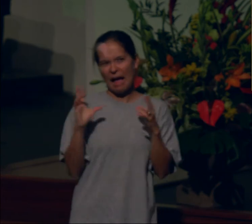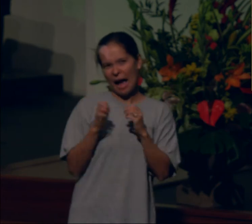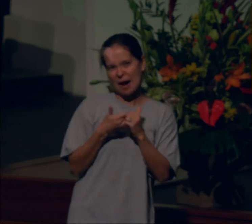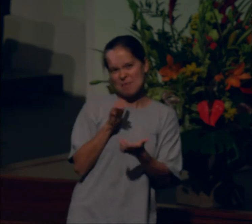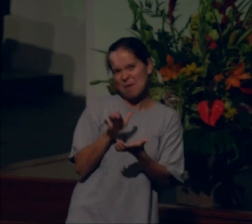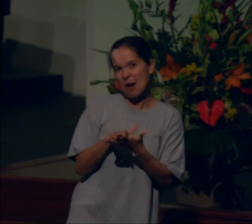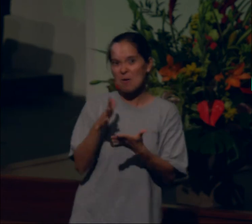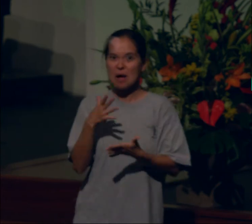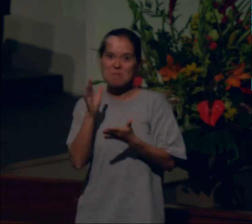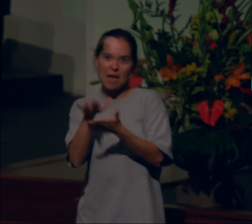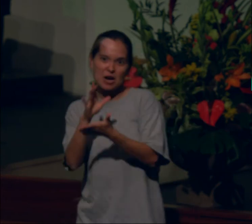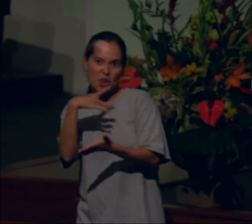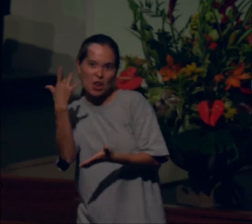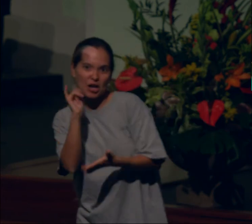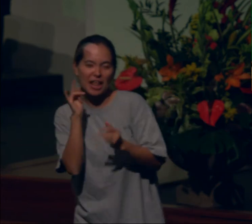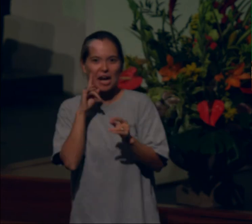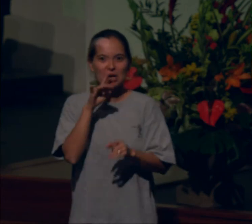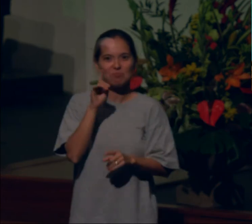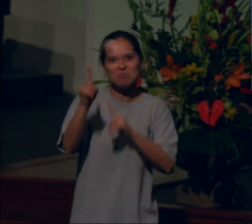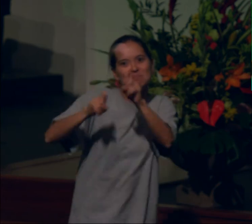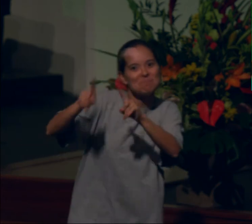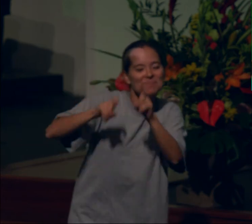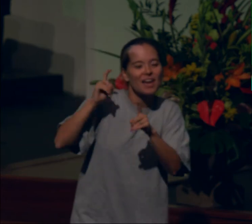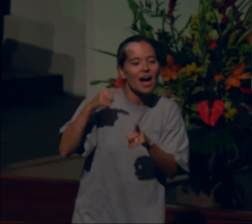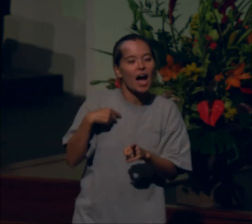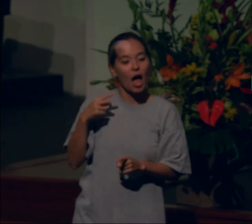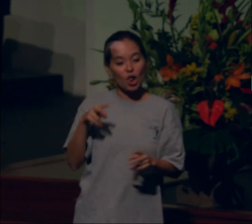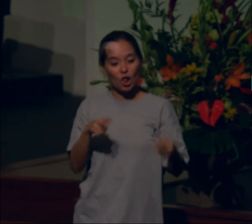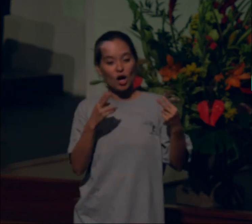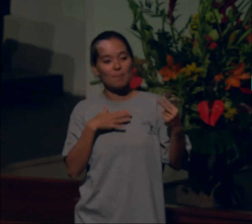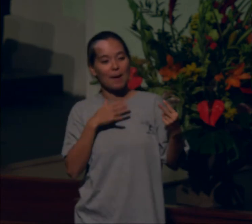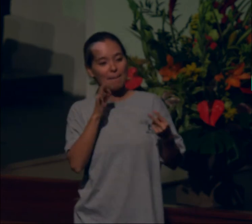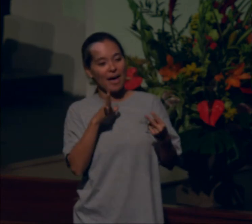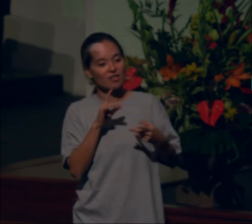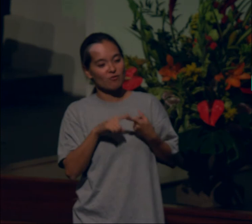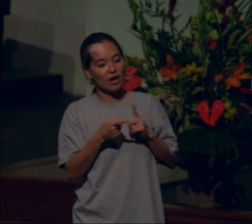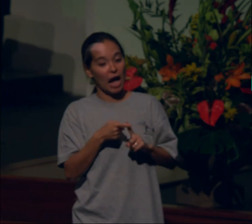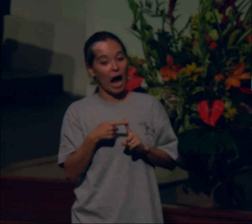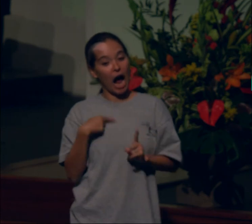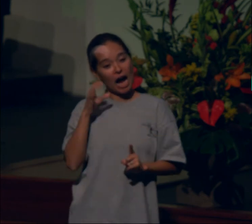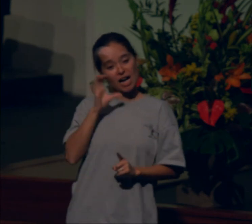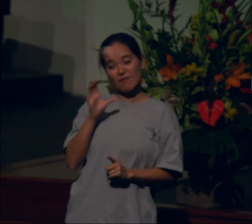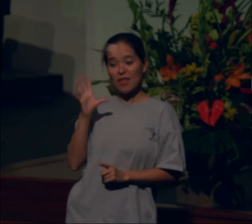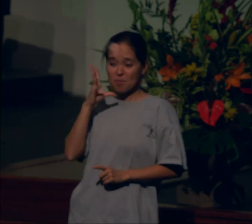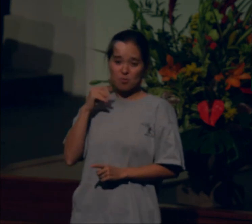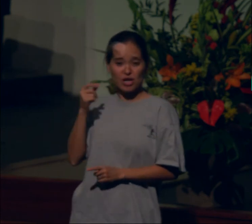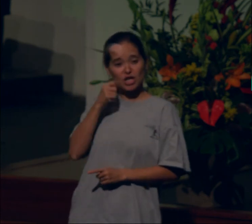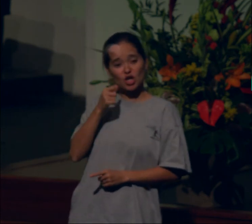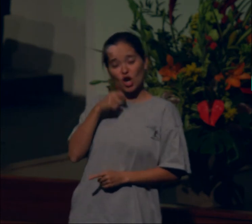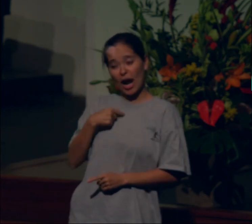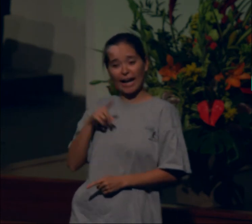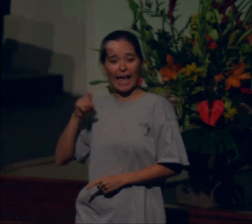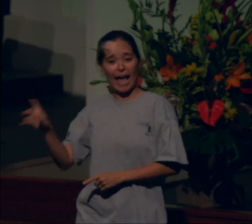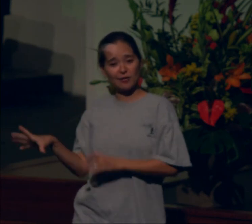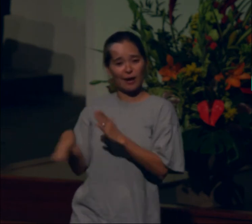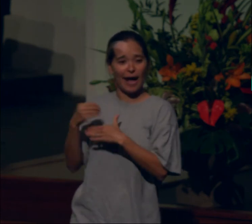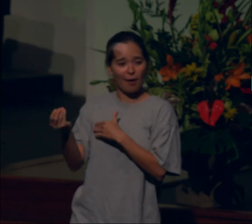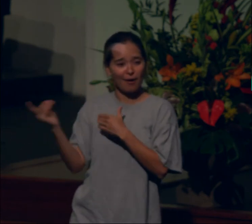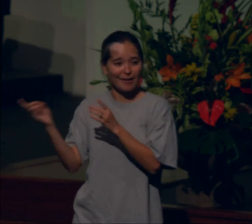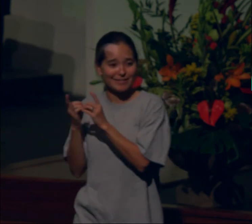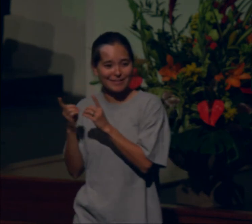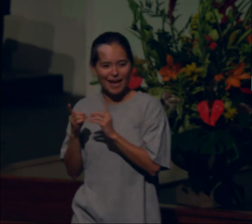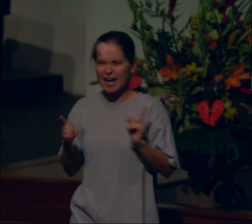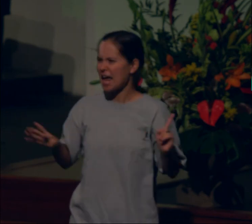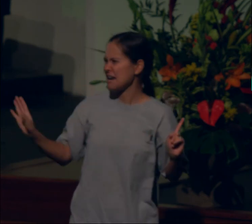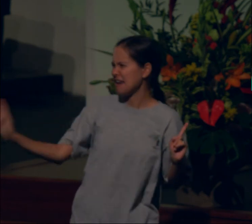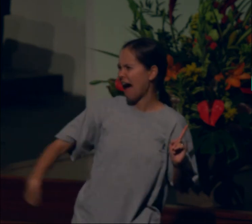marriage like? Talk to me. And I looked at my pastor friend, and I said, I'm going to find the prettiest girl in this building. I'm going to ask her out on a date. He's going,